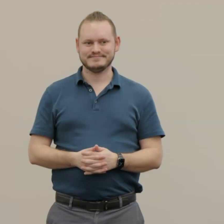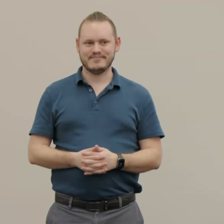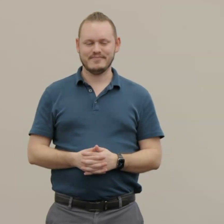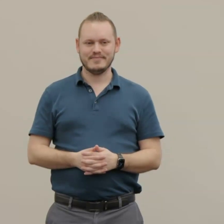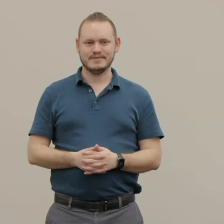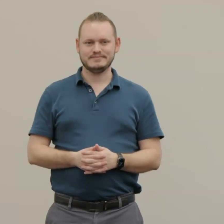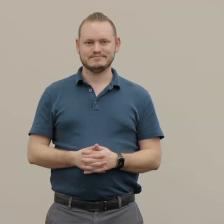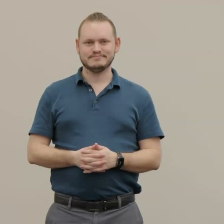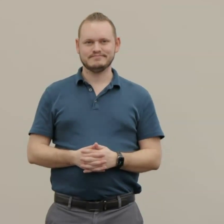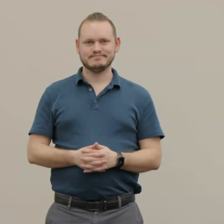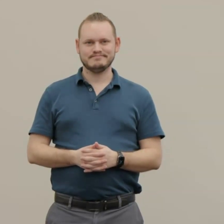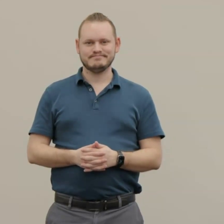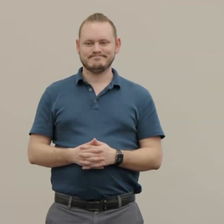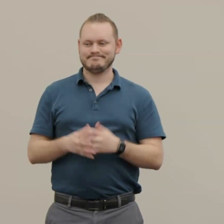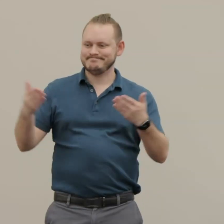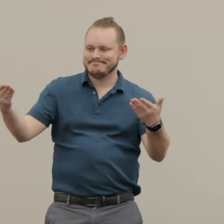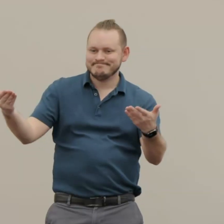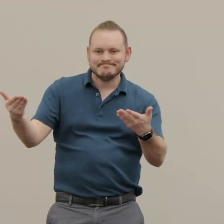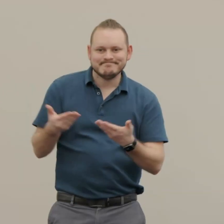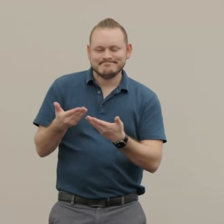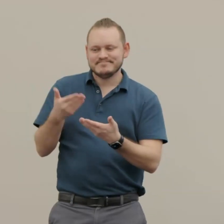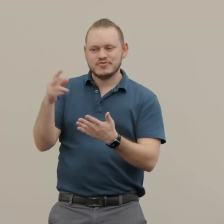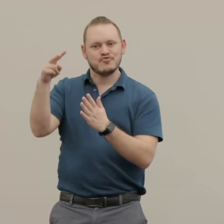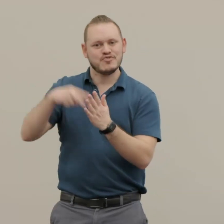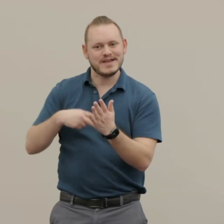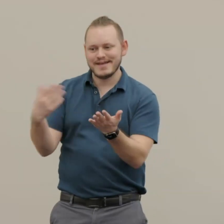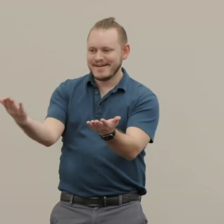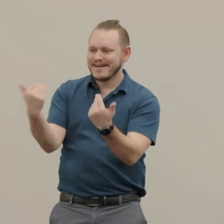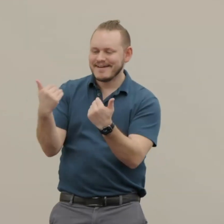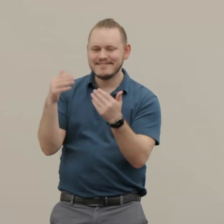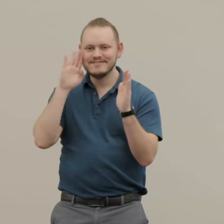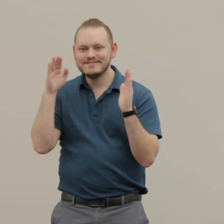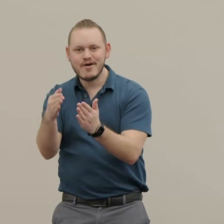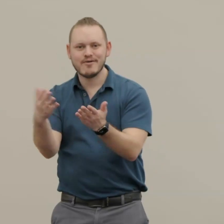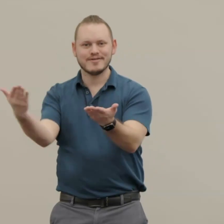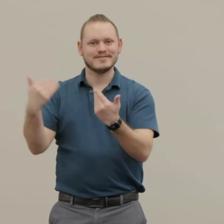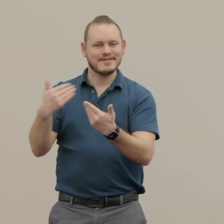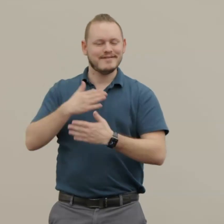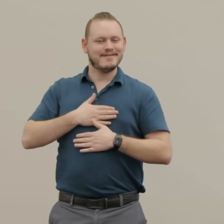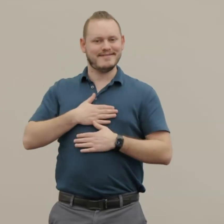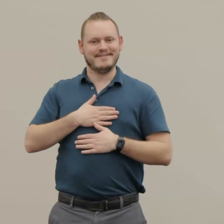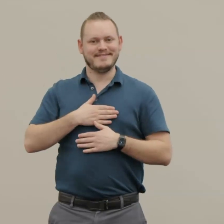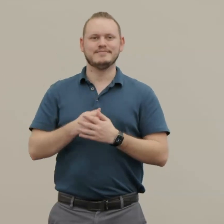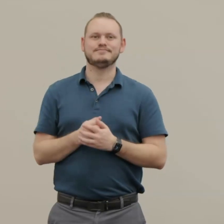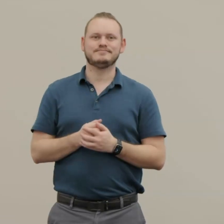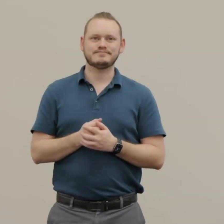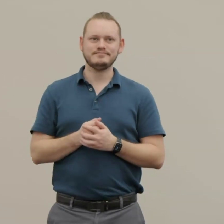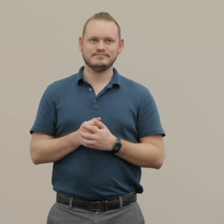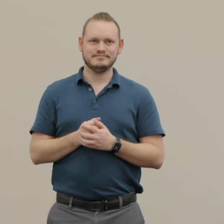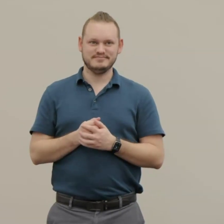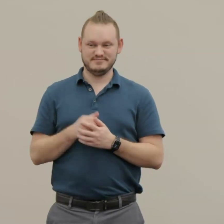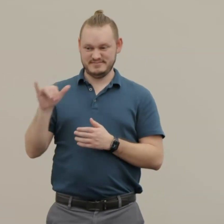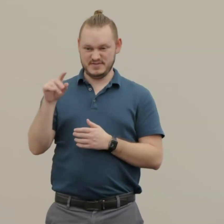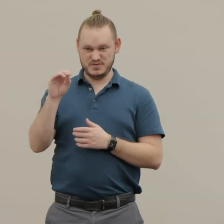it's inviting me to read. It's inviting me to focus. And within that